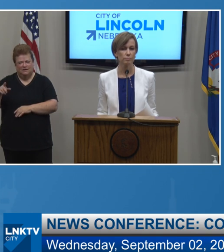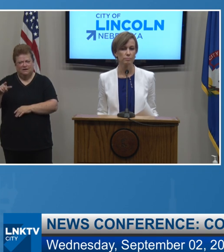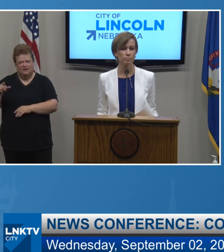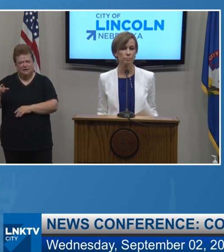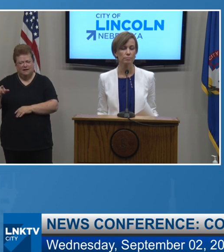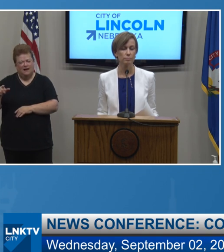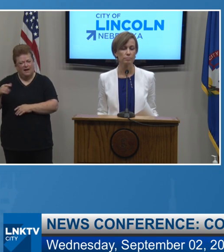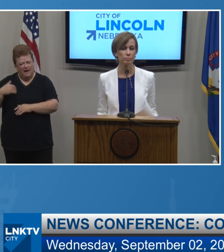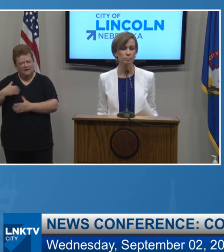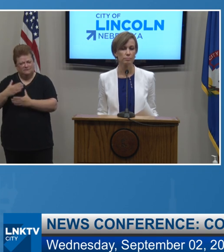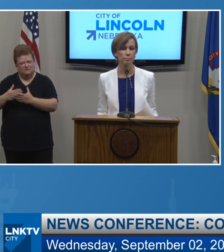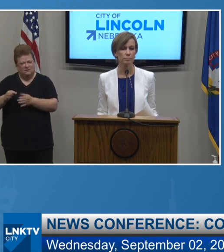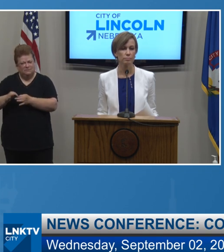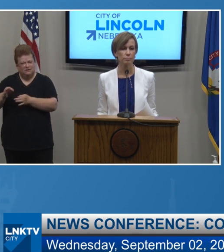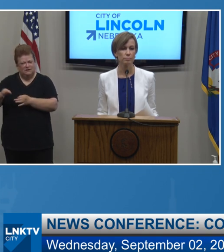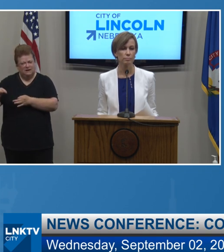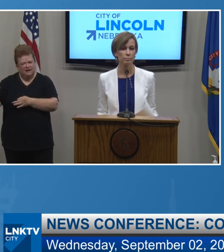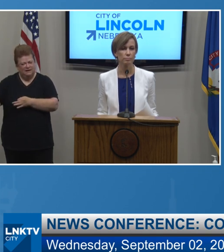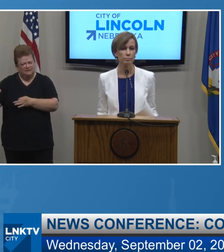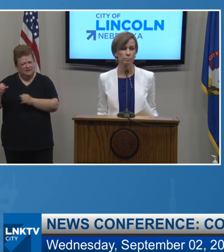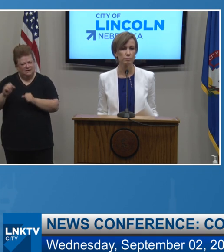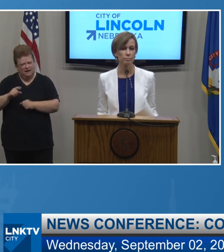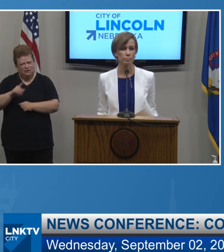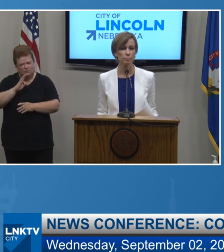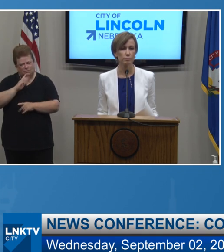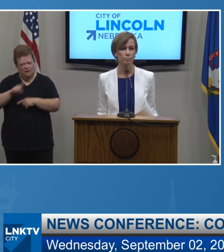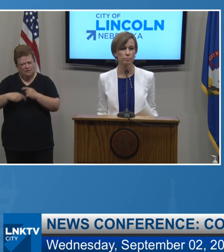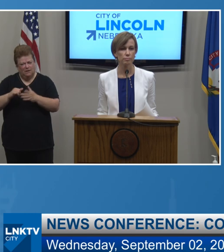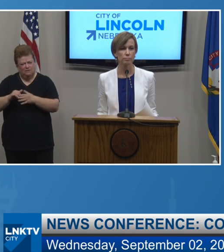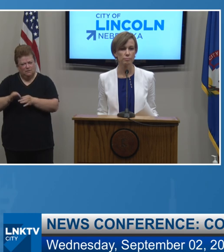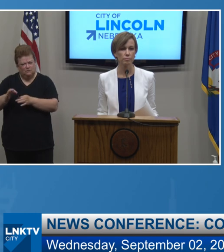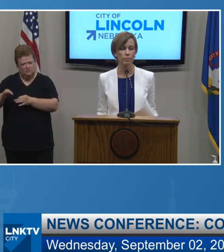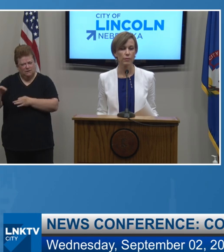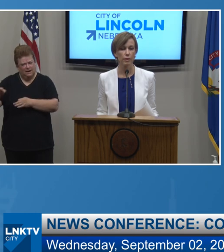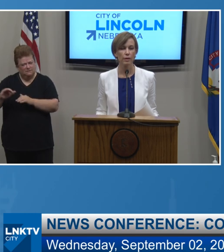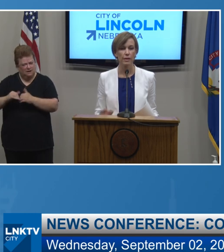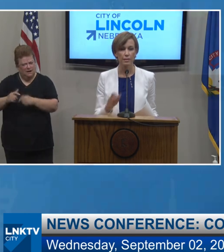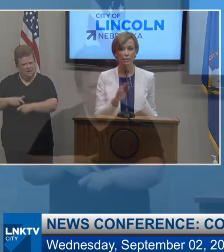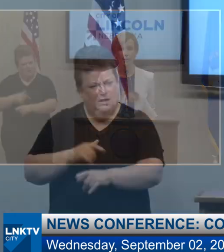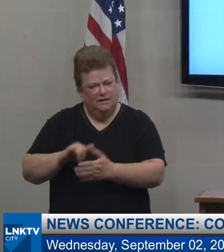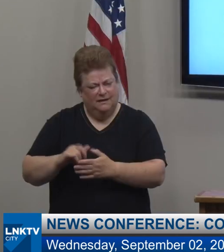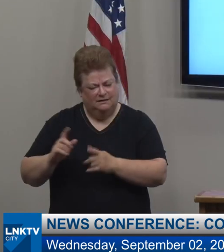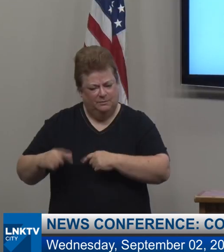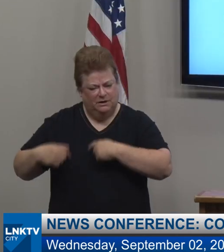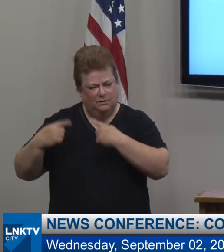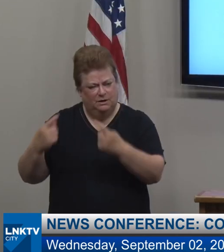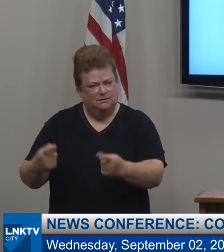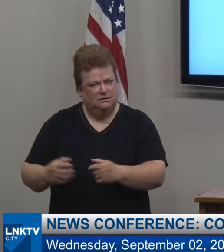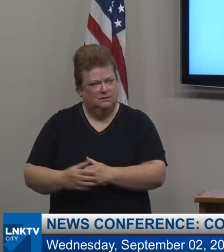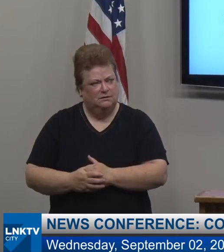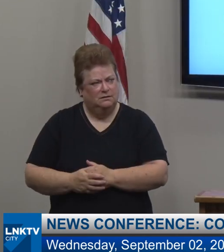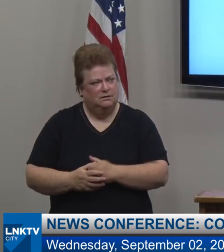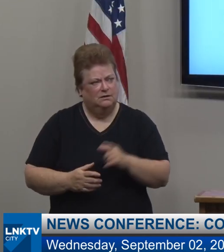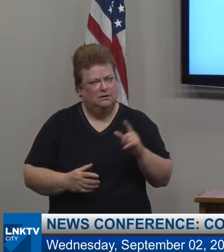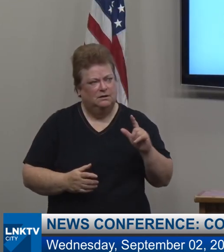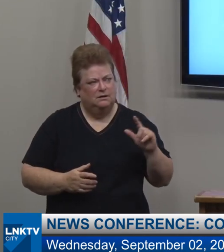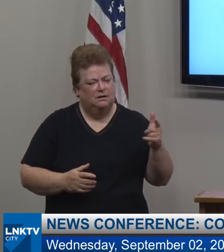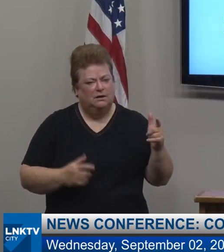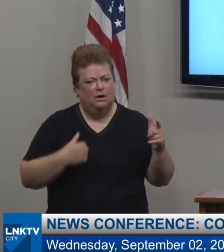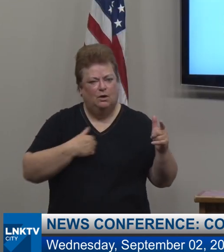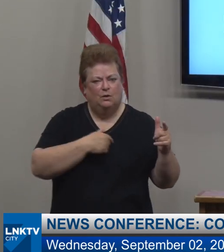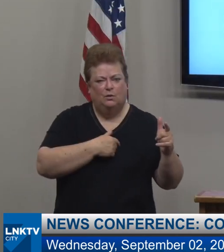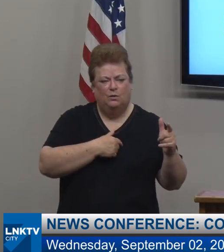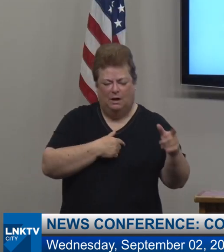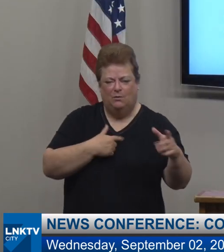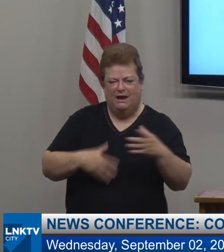some delays. Can you talk a little bit about those delays and how long that's been going on? Yes, I'll hand it over to Director Lopez in just a second. I'll say that